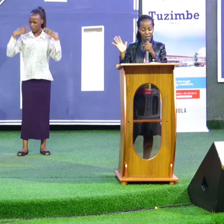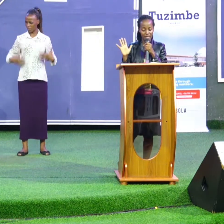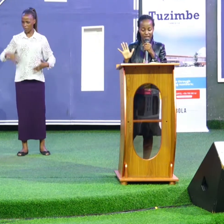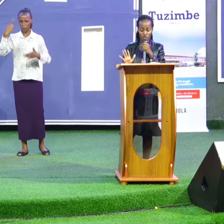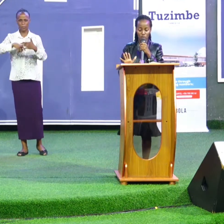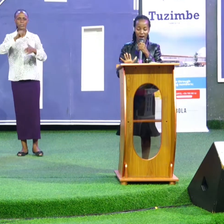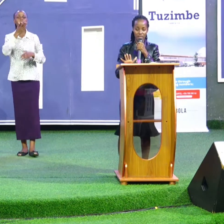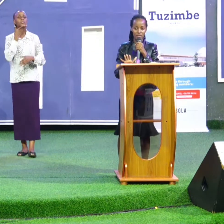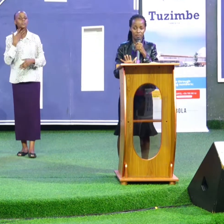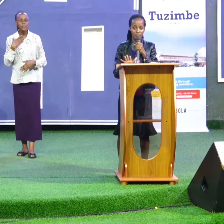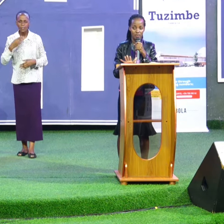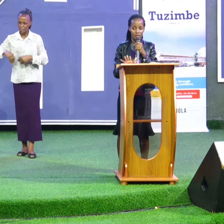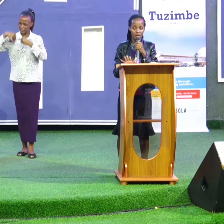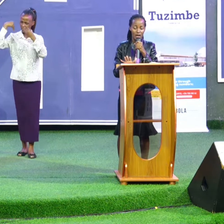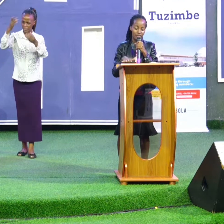put on something that you want.